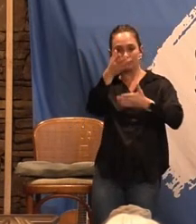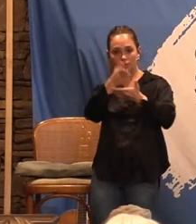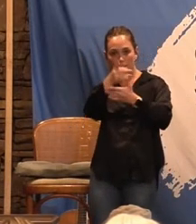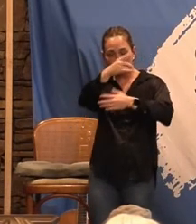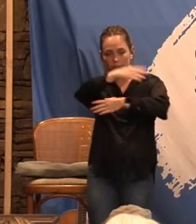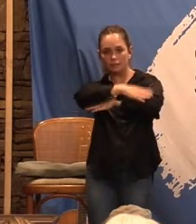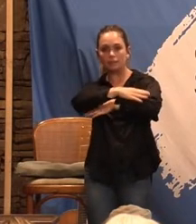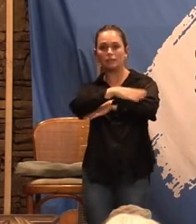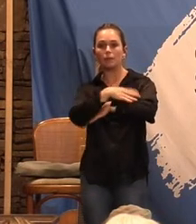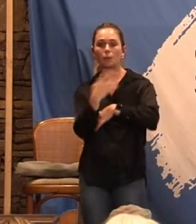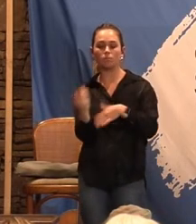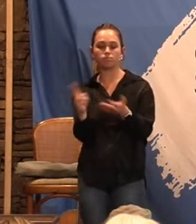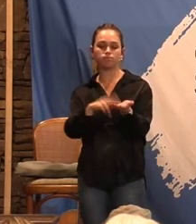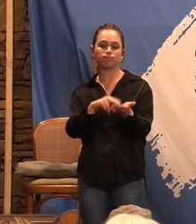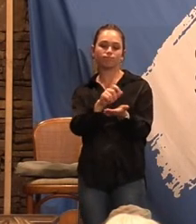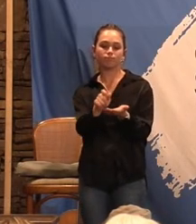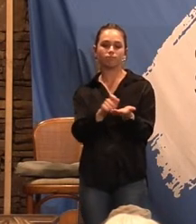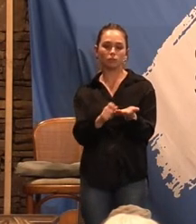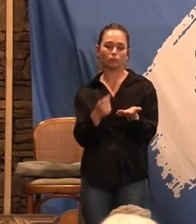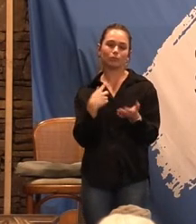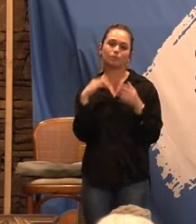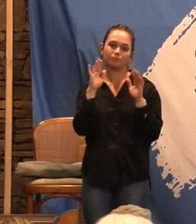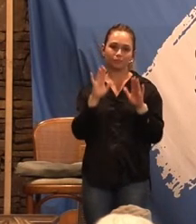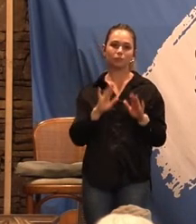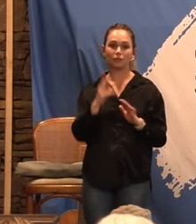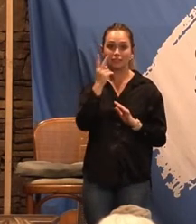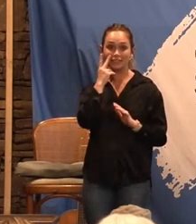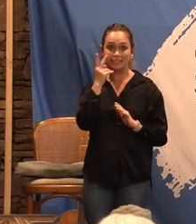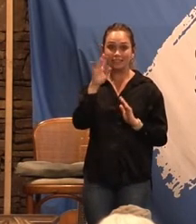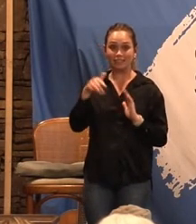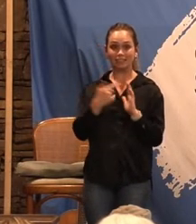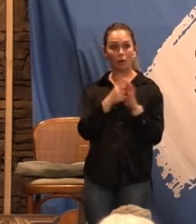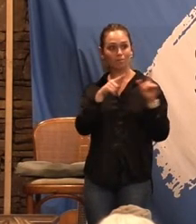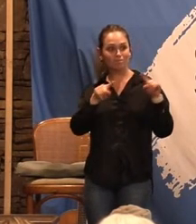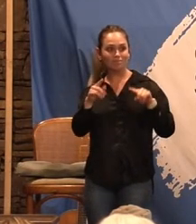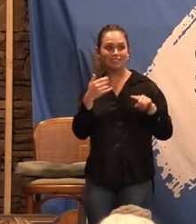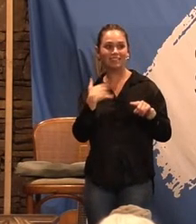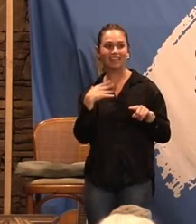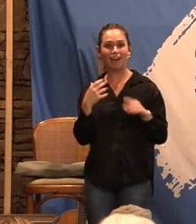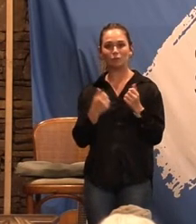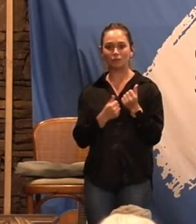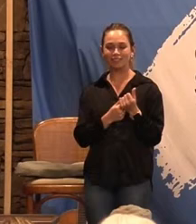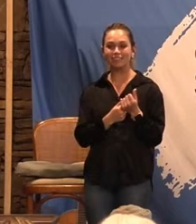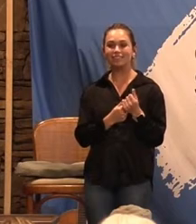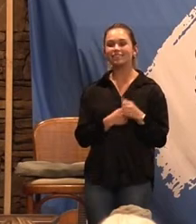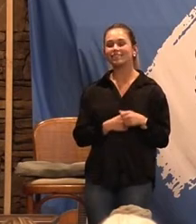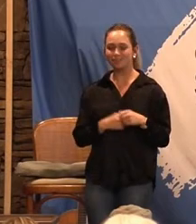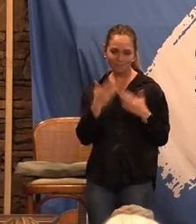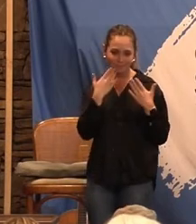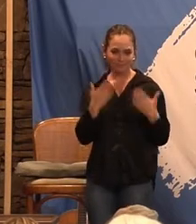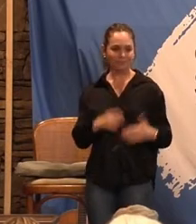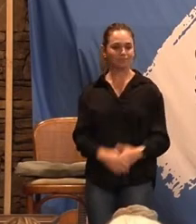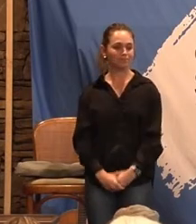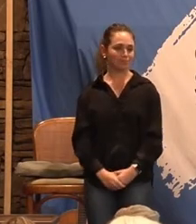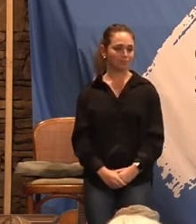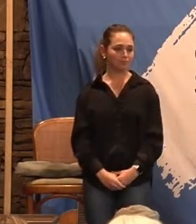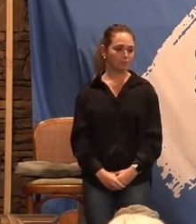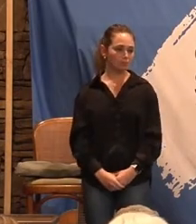there, and it would just be great to see you there and to have your assistance. Thank you.